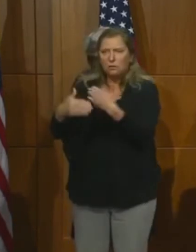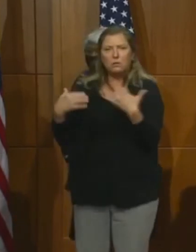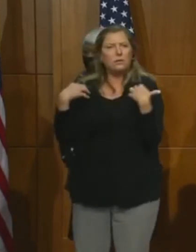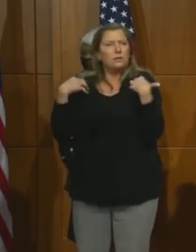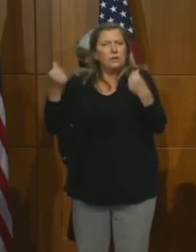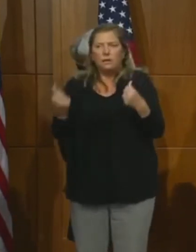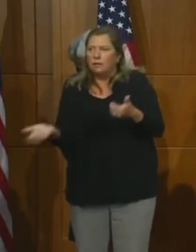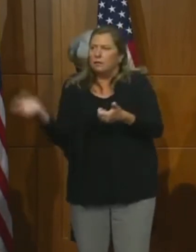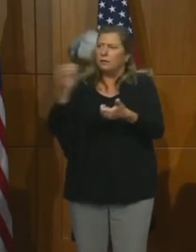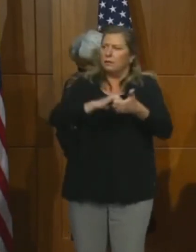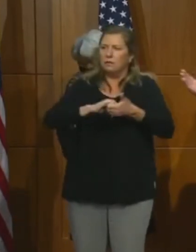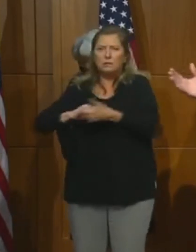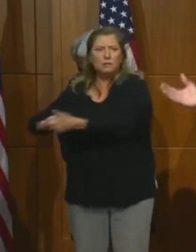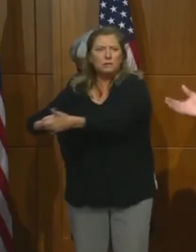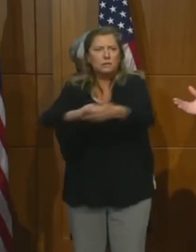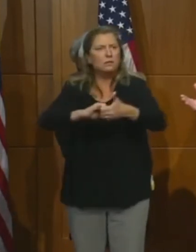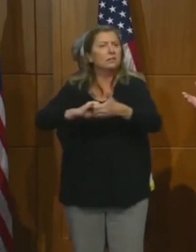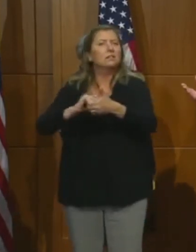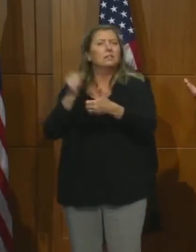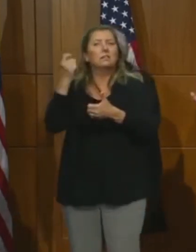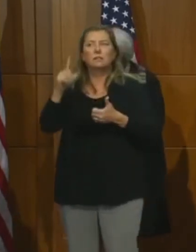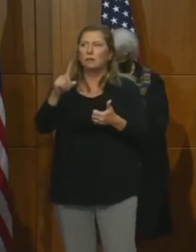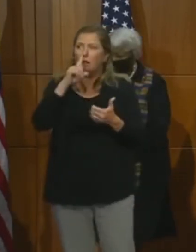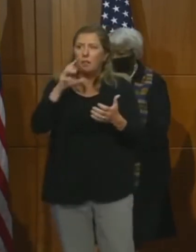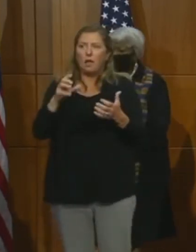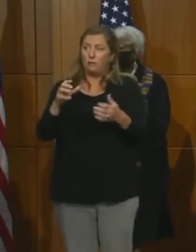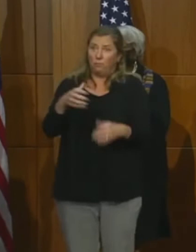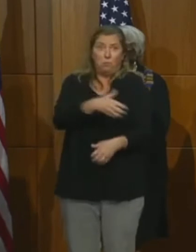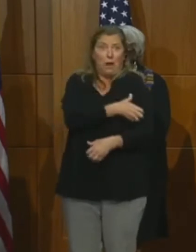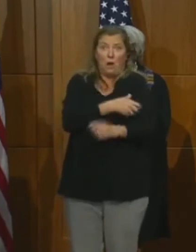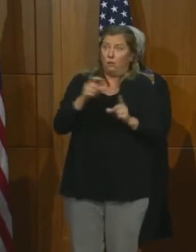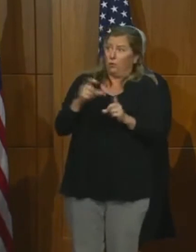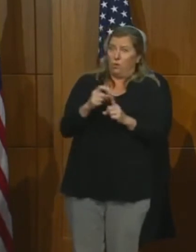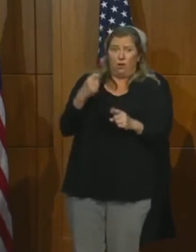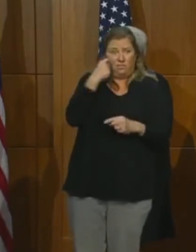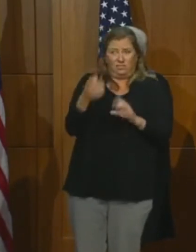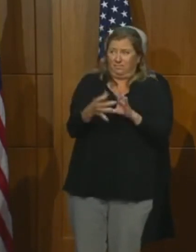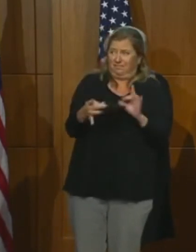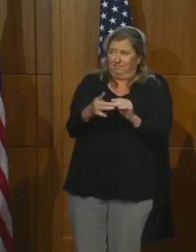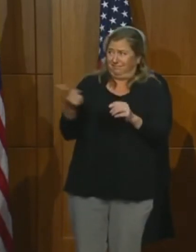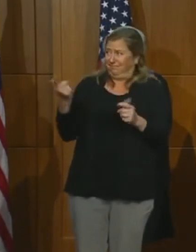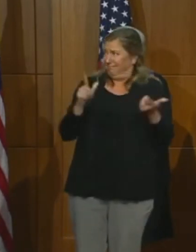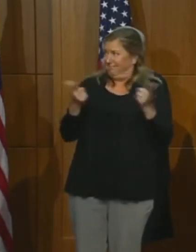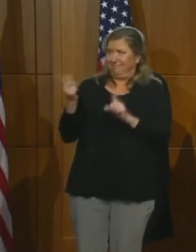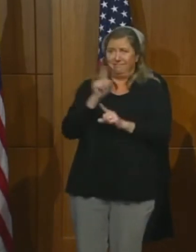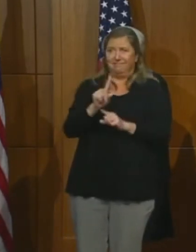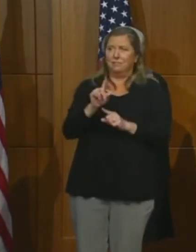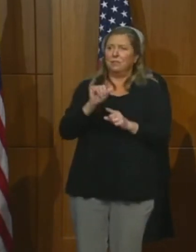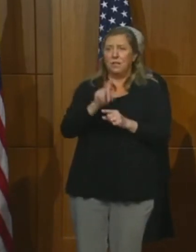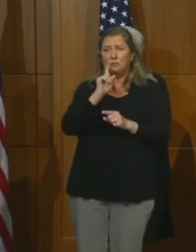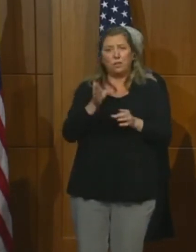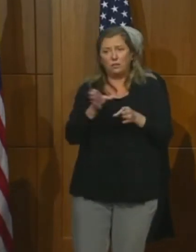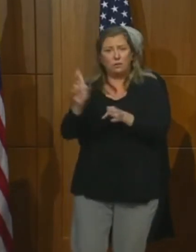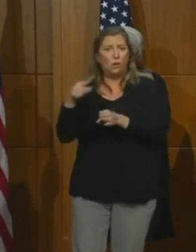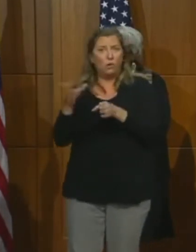unifying and bringing people together, because there's a lot of the powerful words you've heard up here this afternoon. That's the only way that